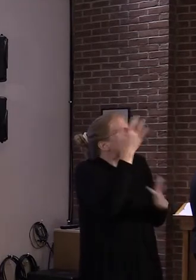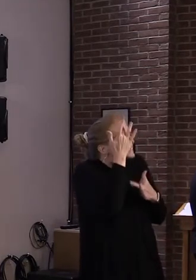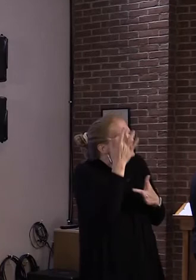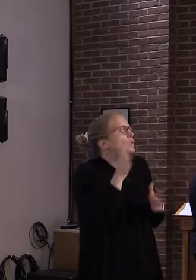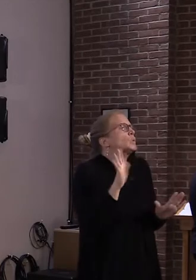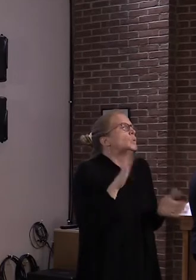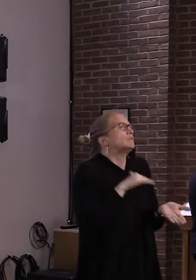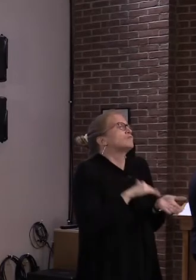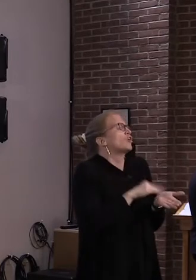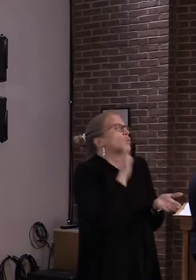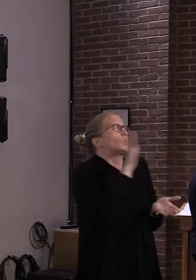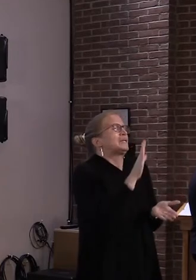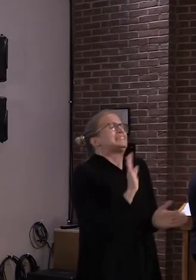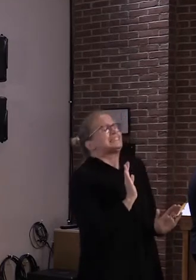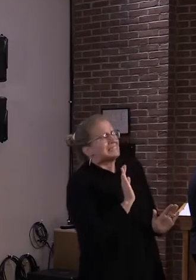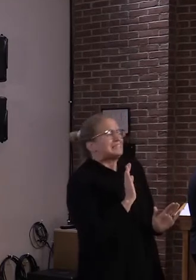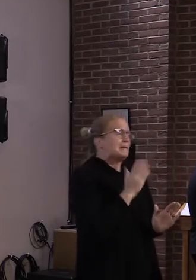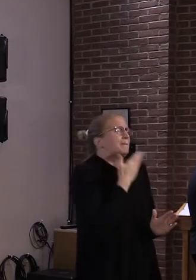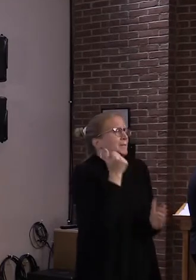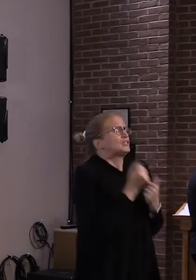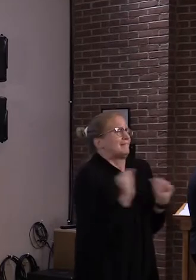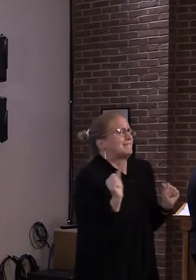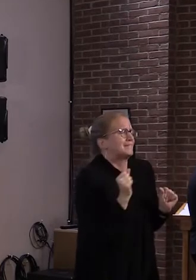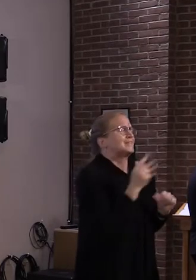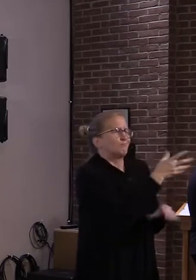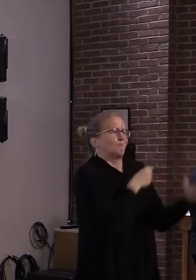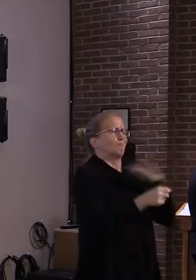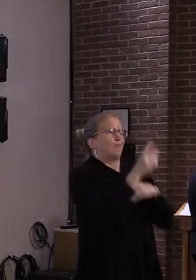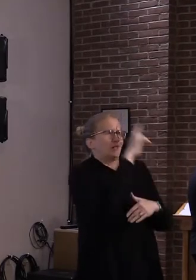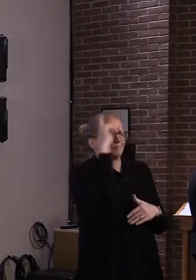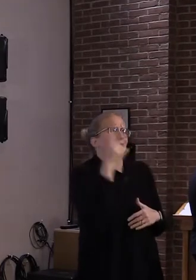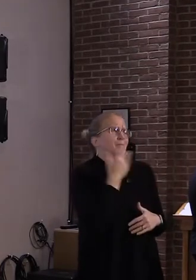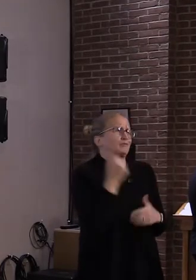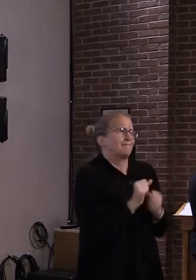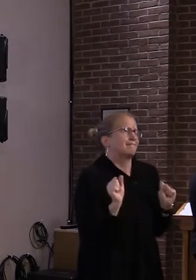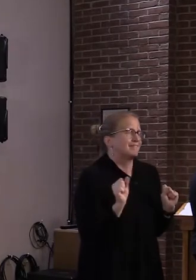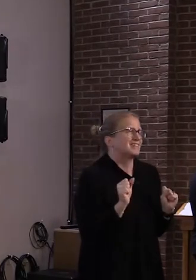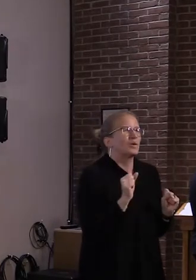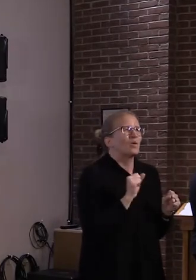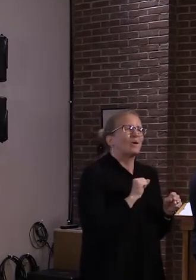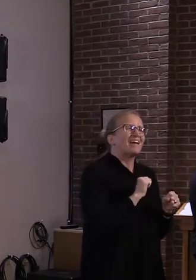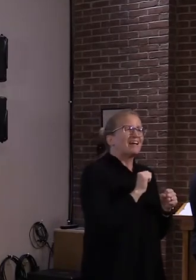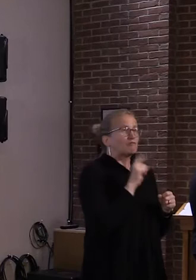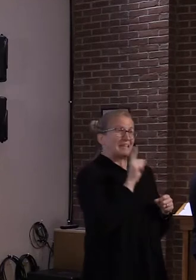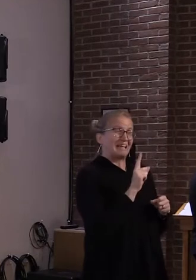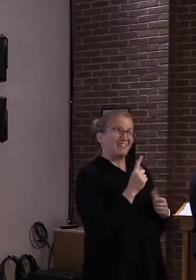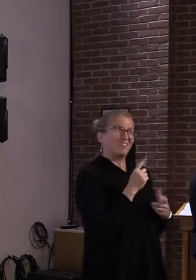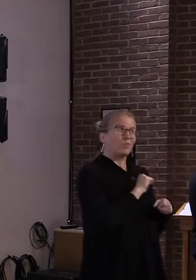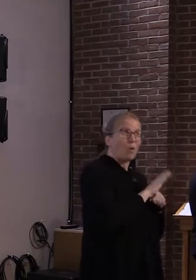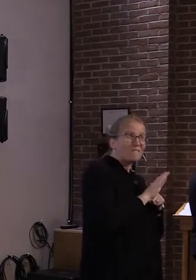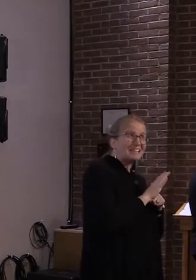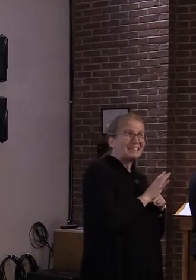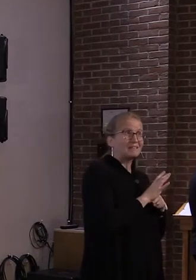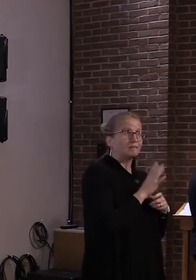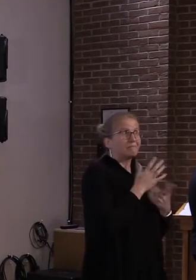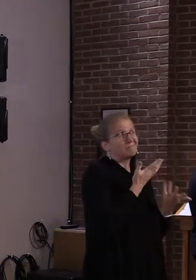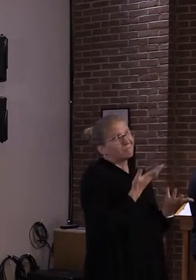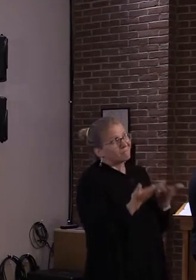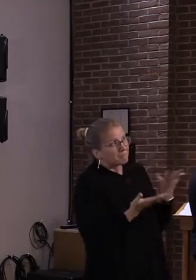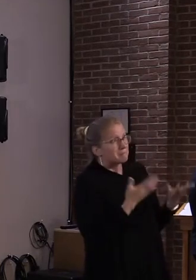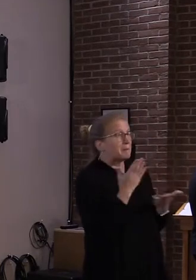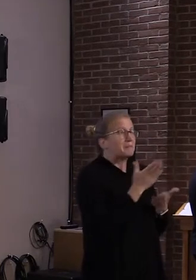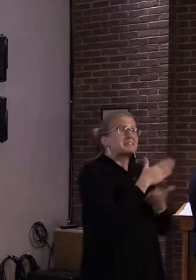misled into thinking COVID is causing more hospitalizations. So stay tuned on that one. That needs to be sorted out a little